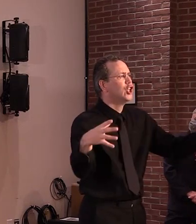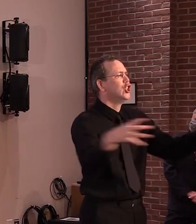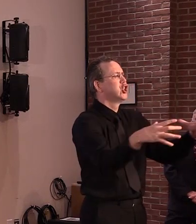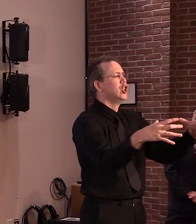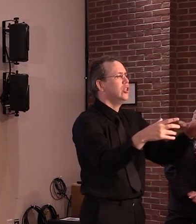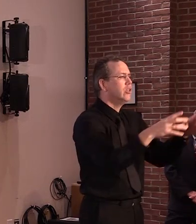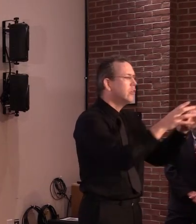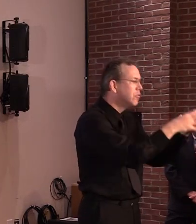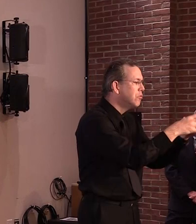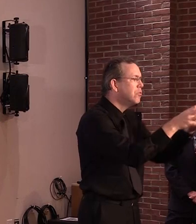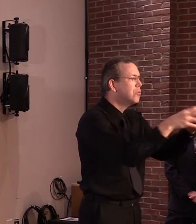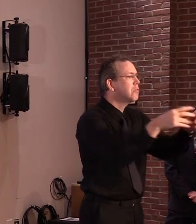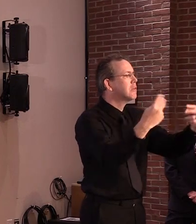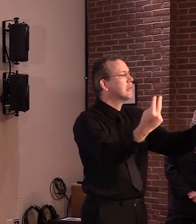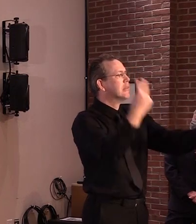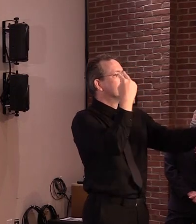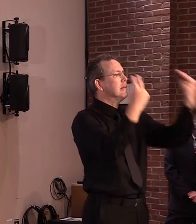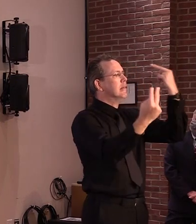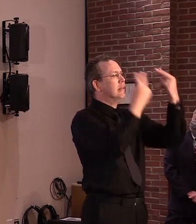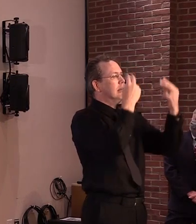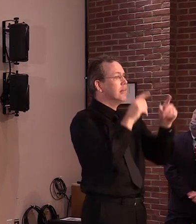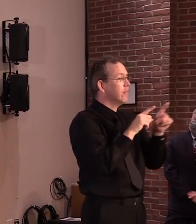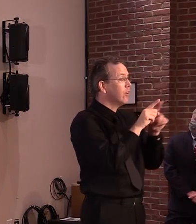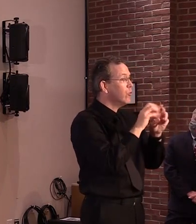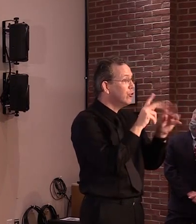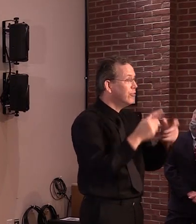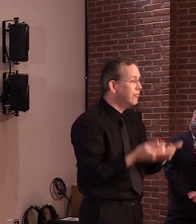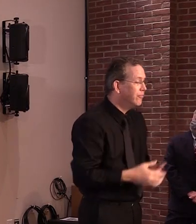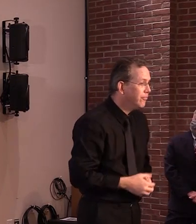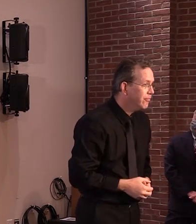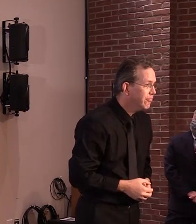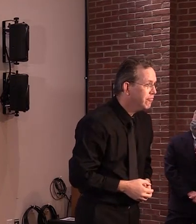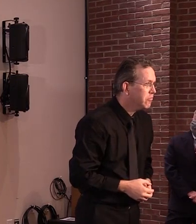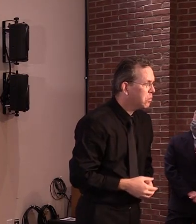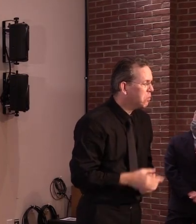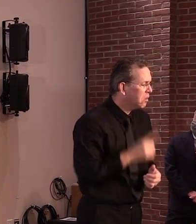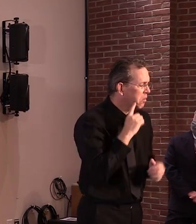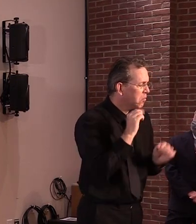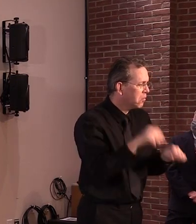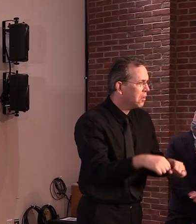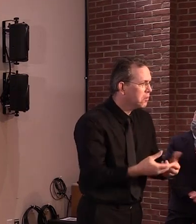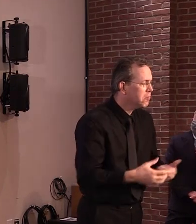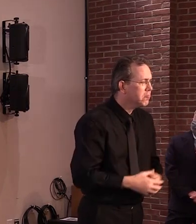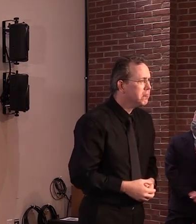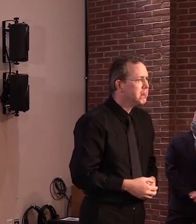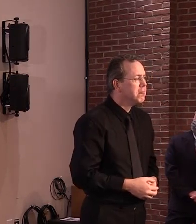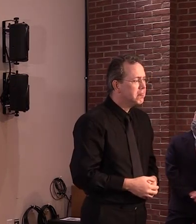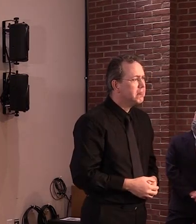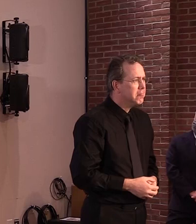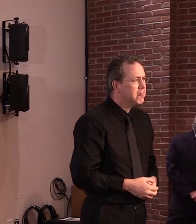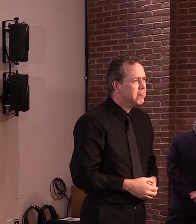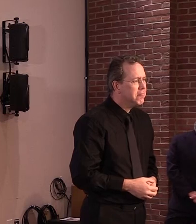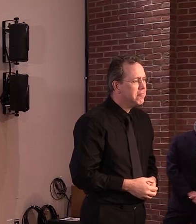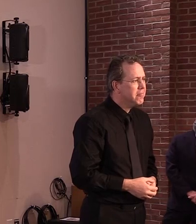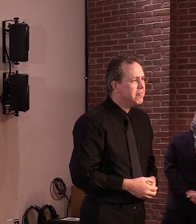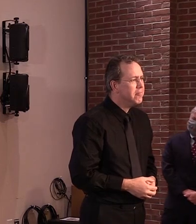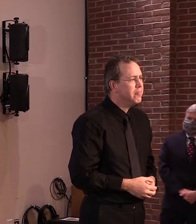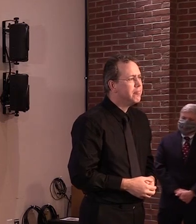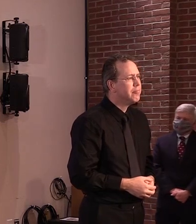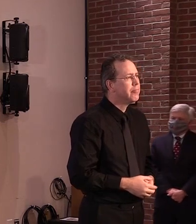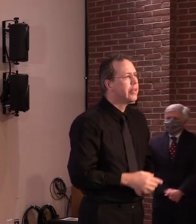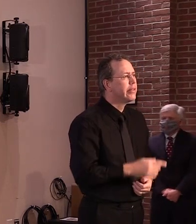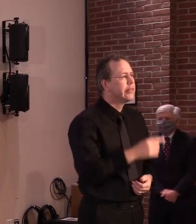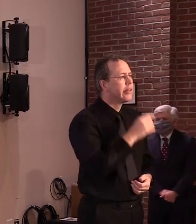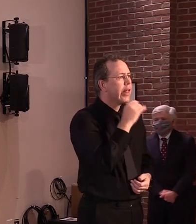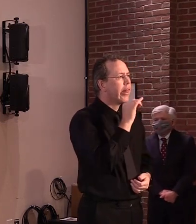of 25 or more, you could have a few people watching the fireworks display. So I don't know, is it be the fireworks display themselves,